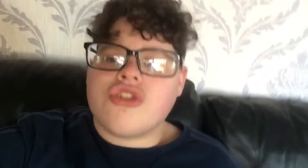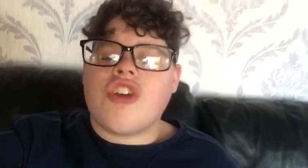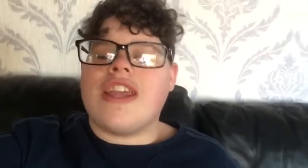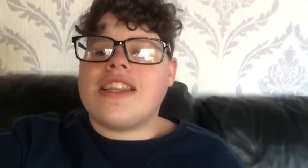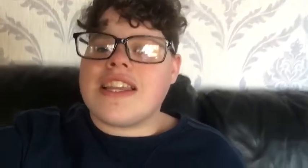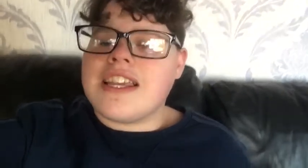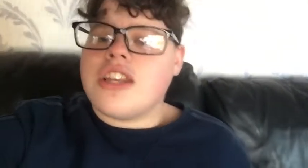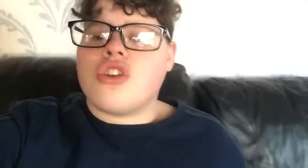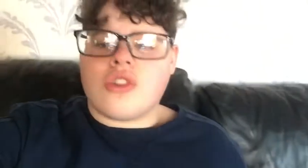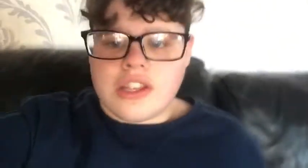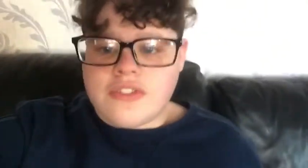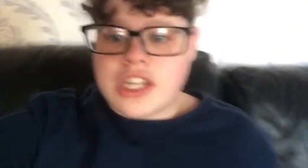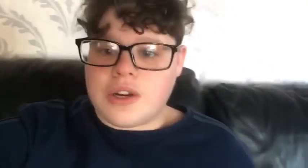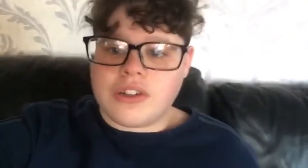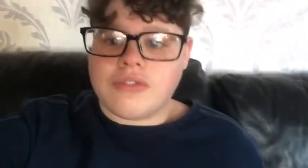straight into this video.